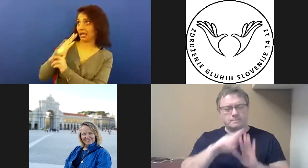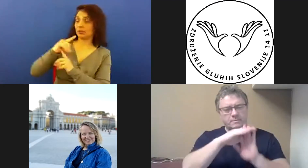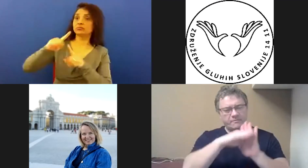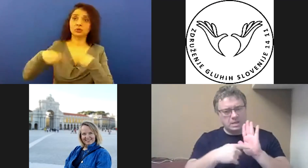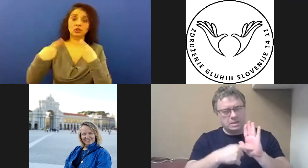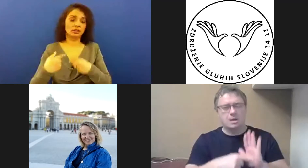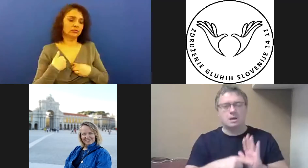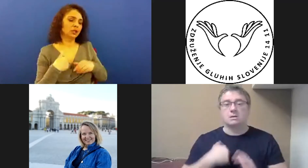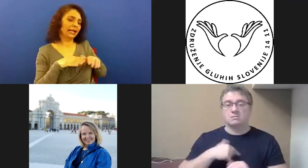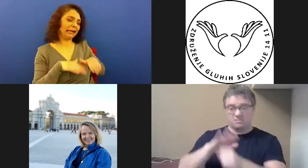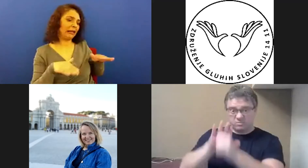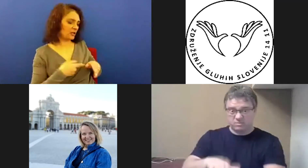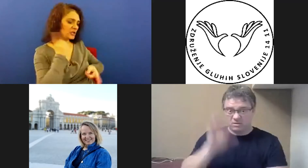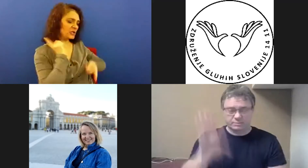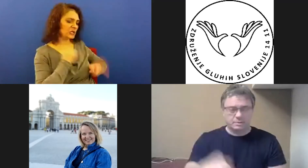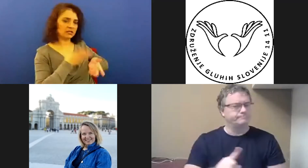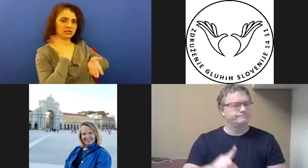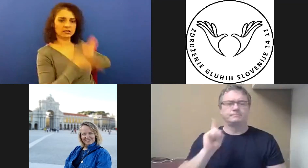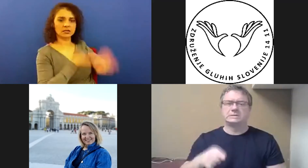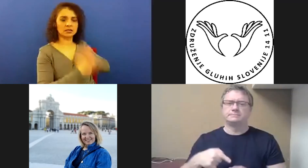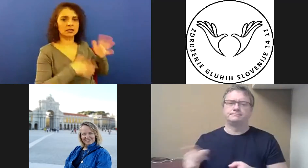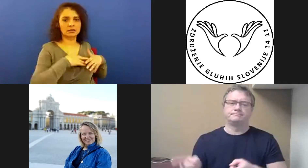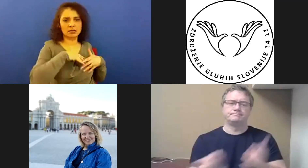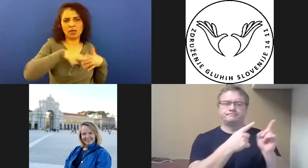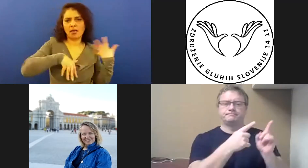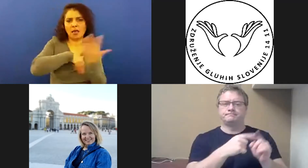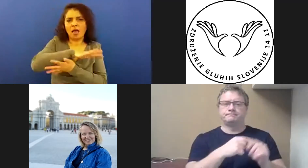the guys. If a man is discriminated,